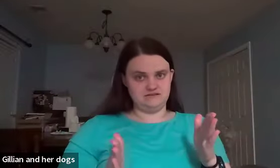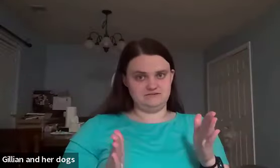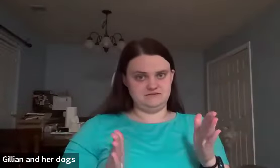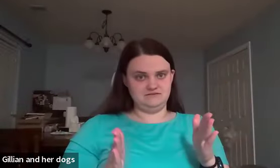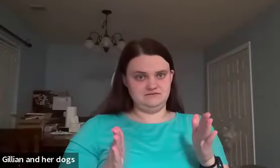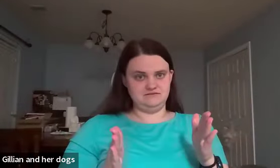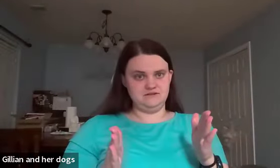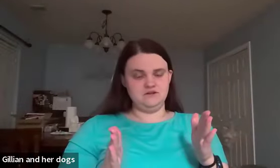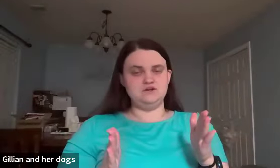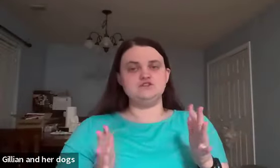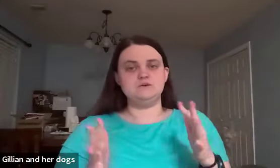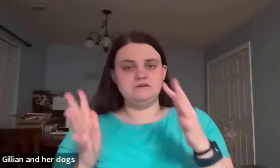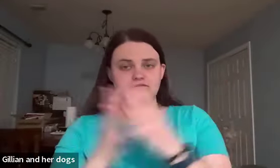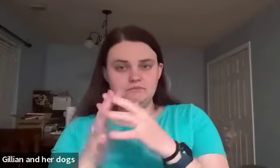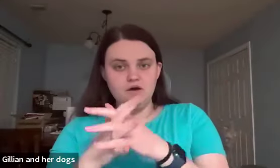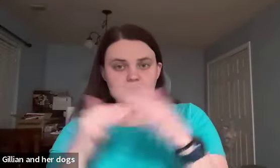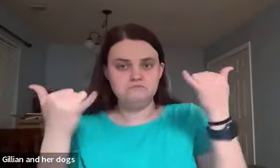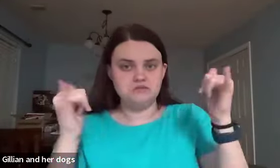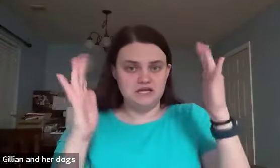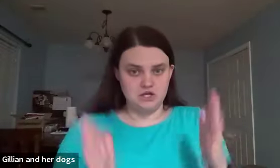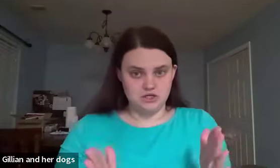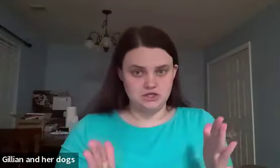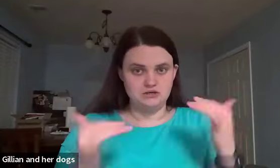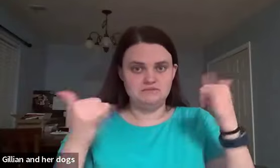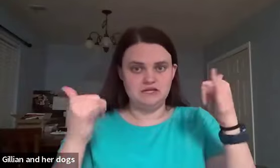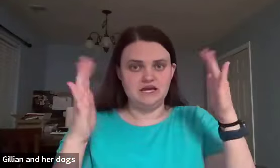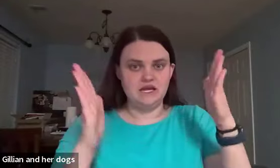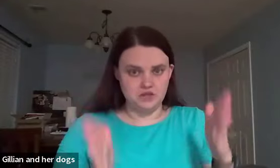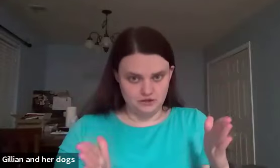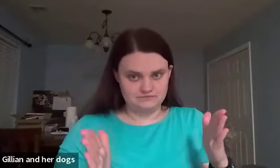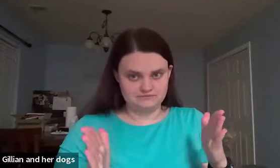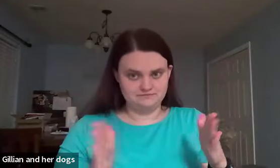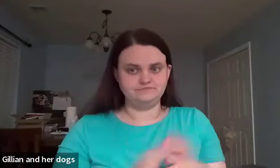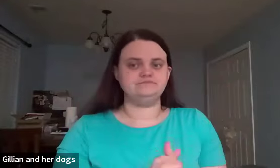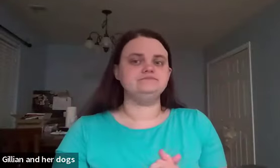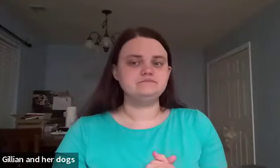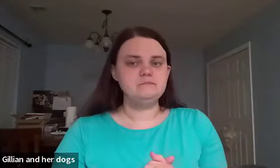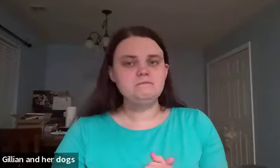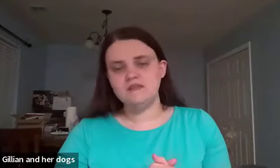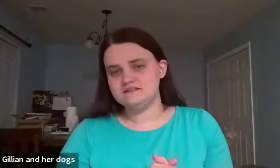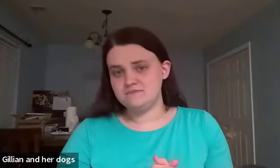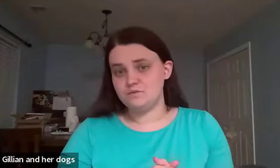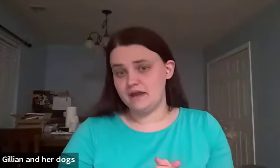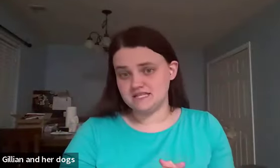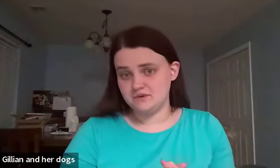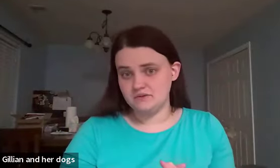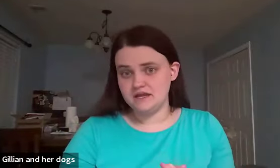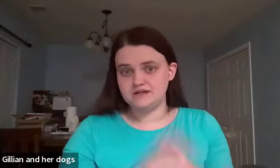person. So it'd be football, player, player. Same for basketball player